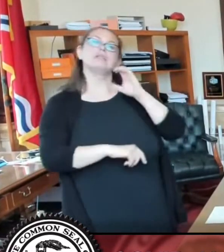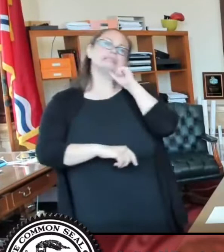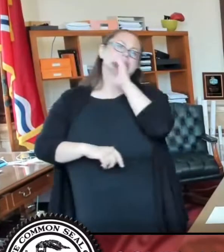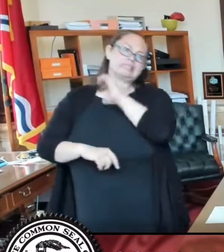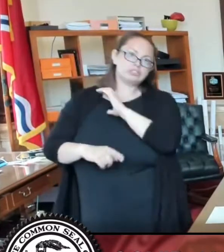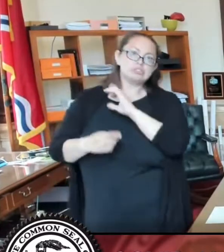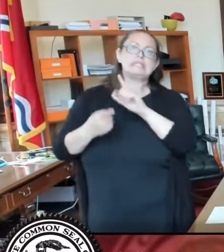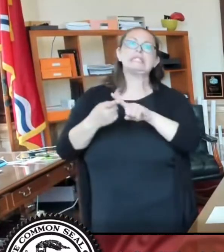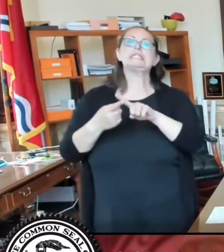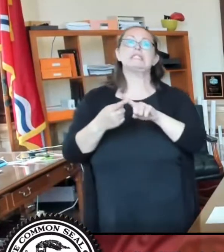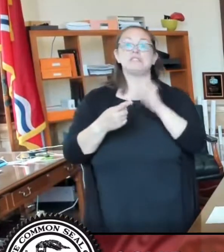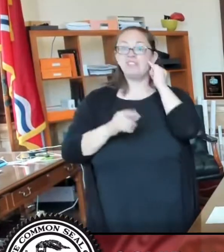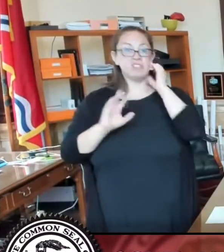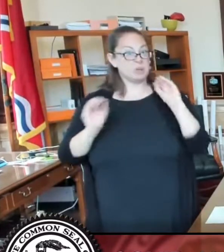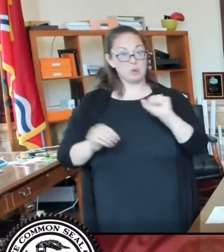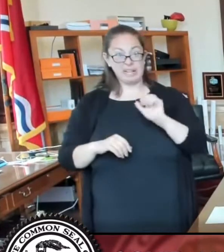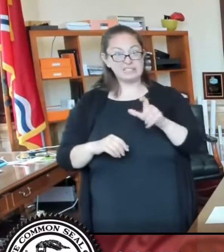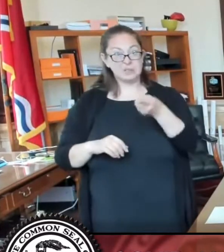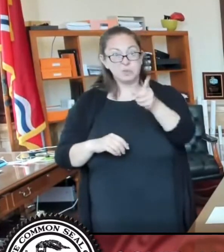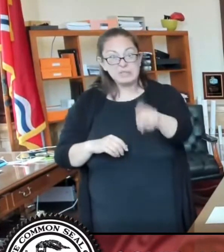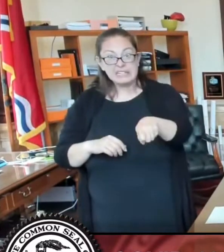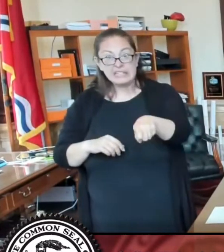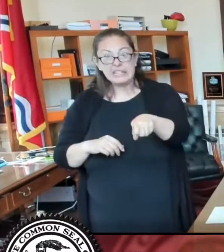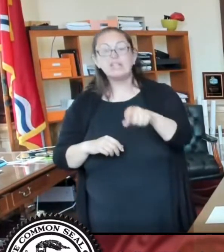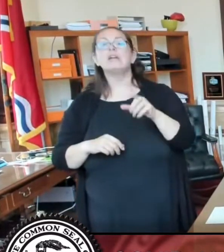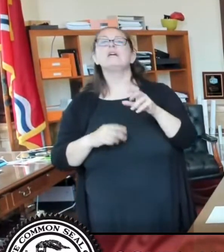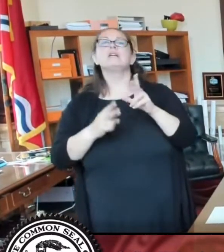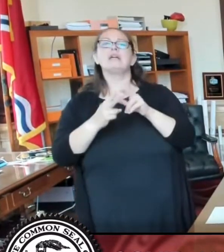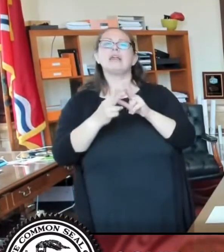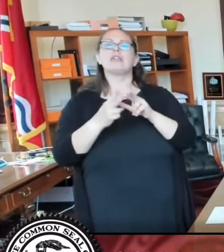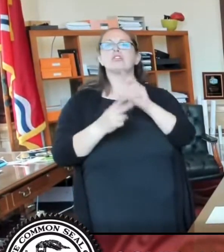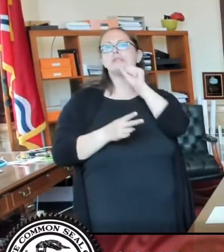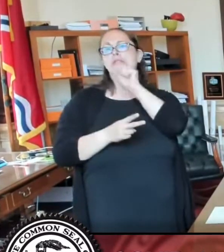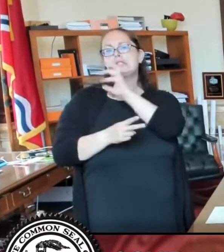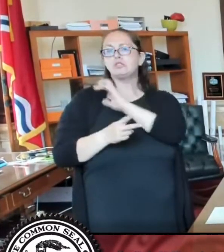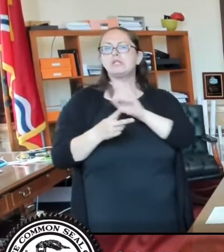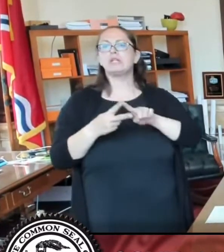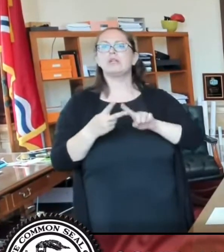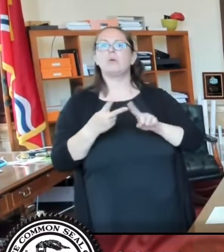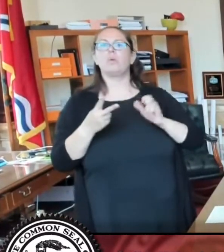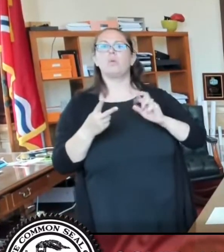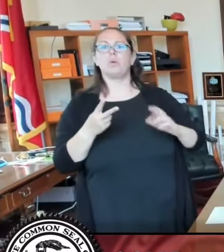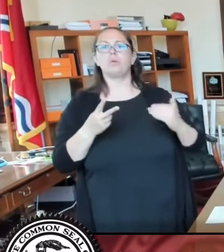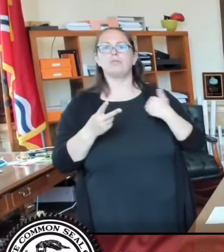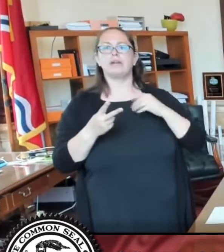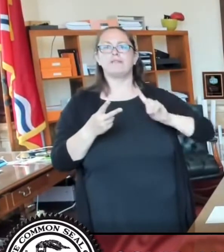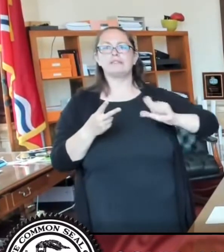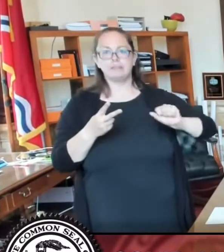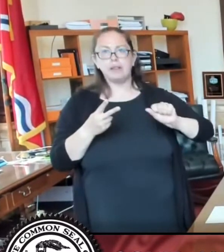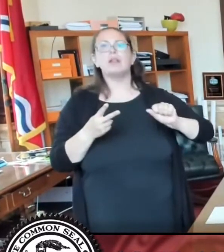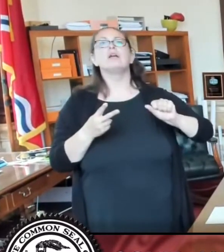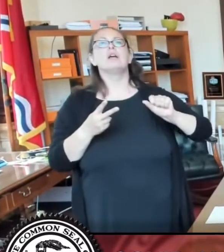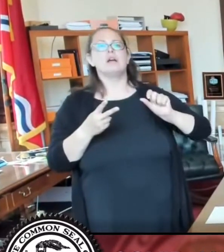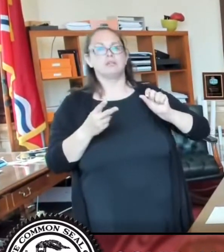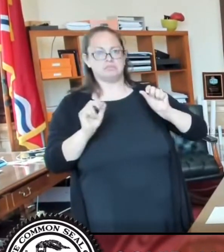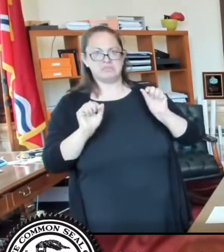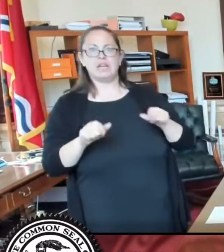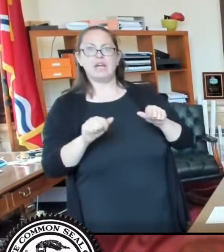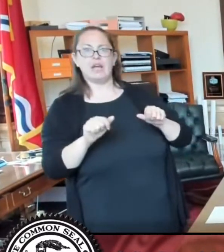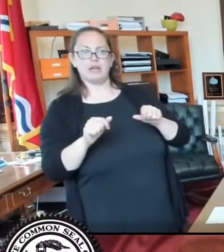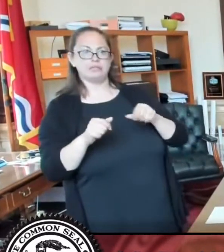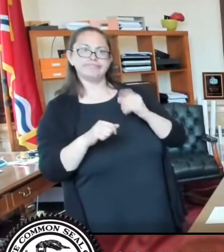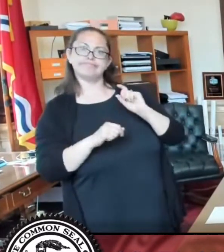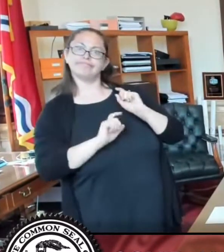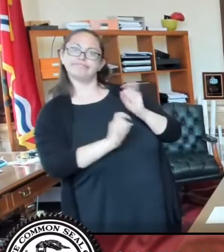you don't have an air conditioner and you need one, you need to be a senior or disabled, and then we can get you an air conditioner and have it installed in your